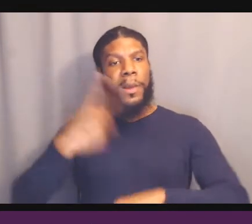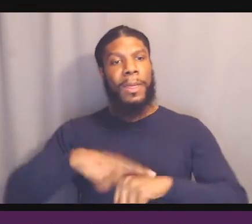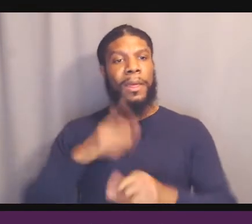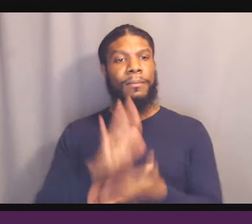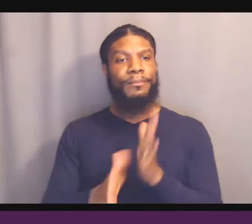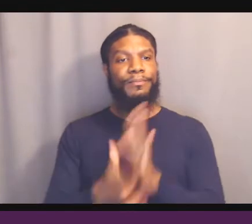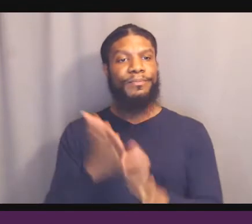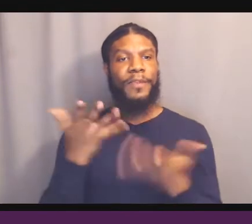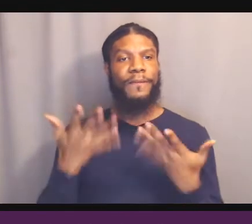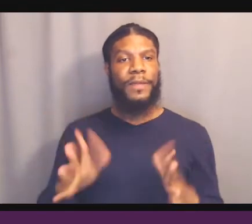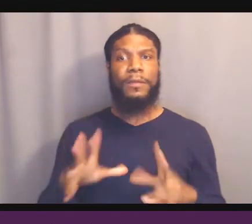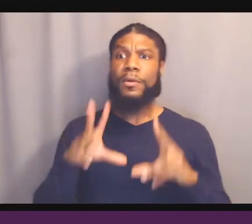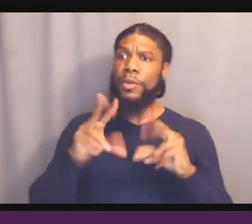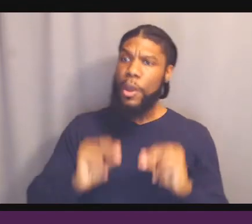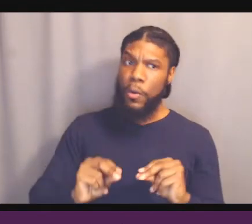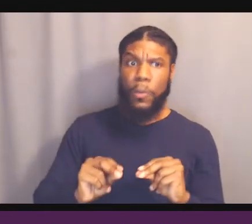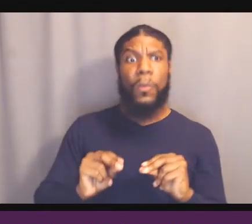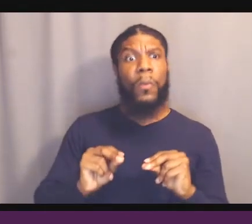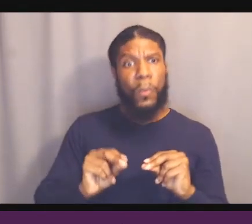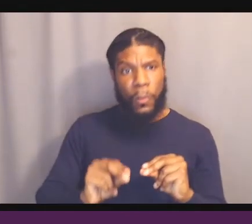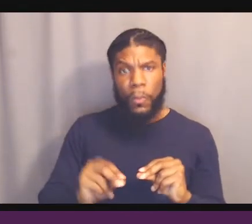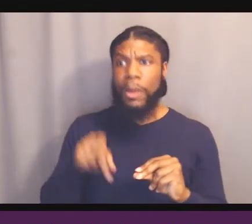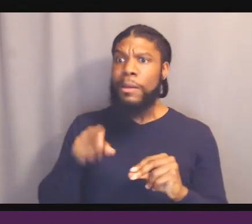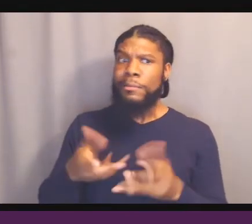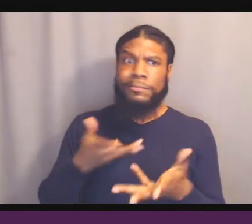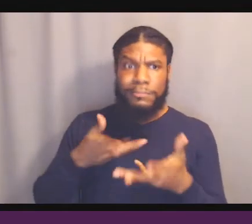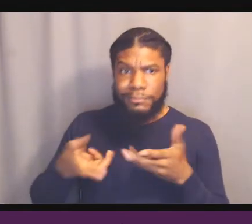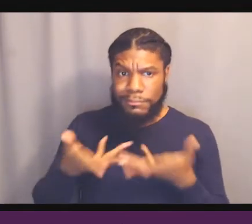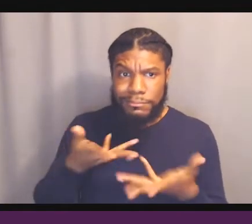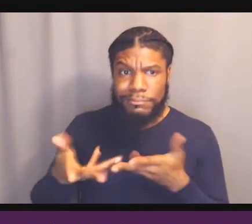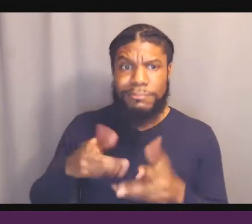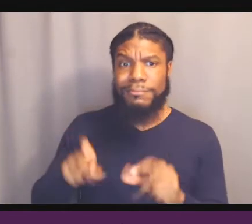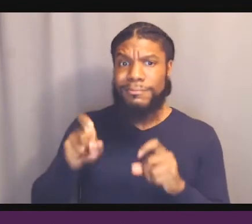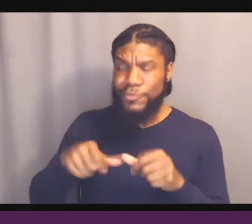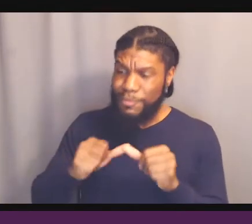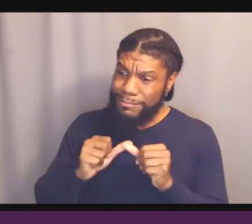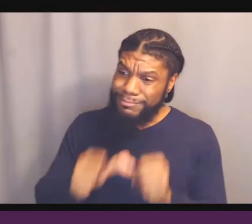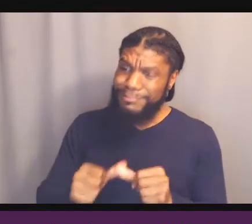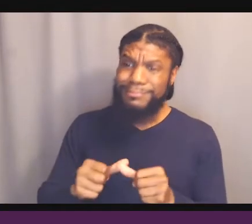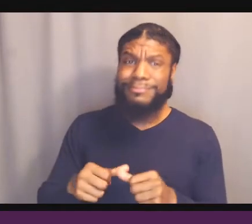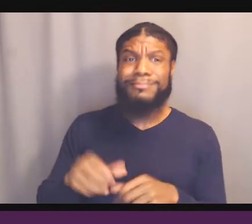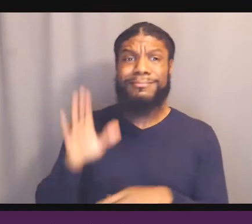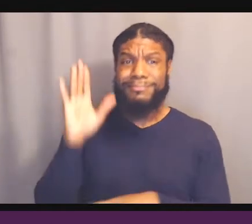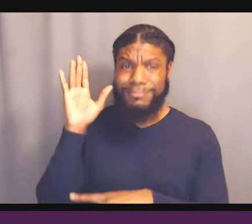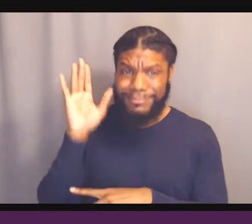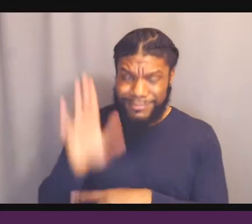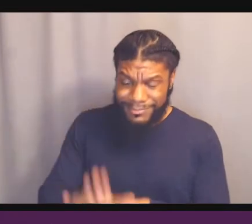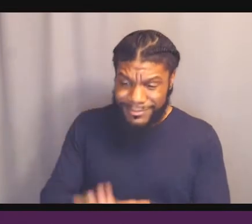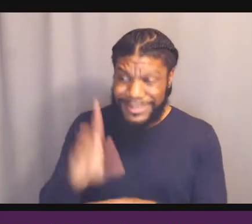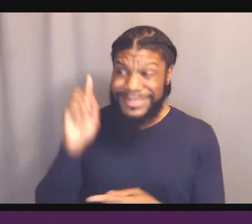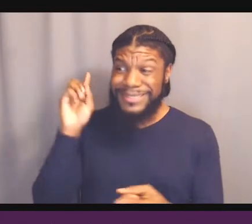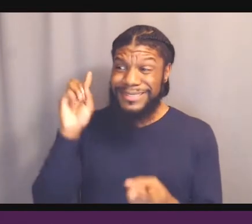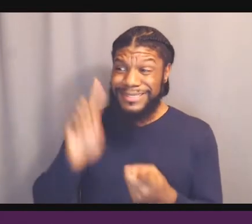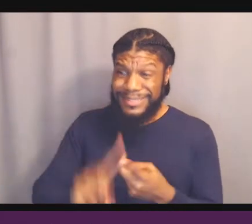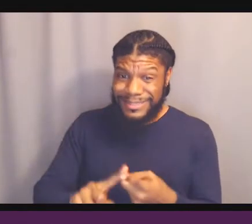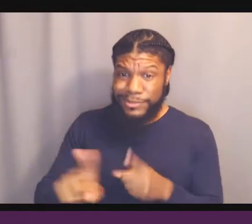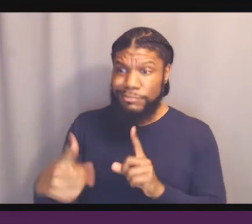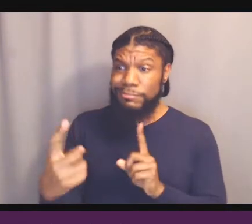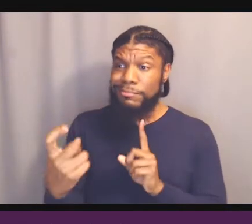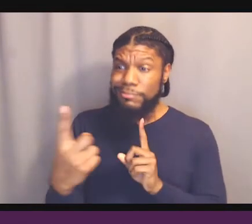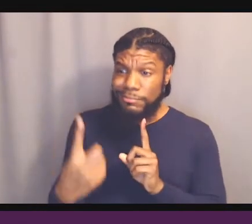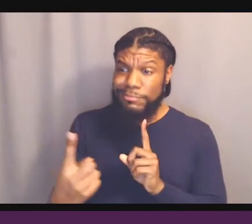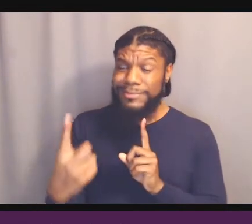He kept engaging. He kept responding. He kept replying until she finally got to where